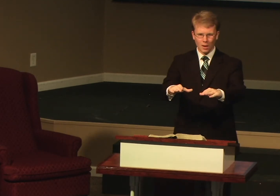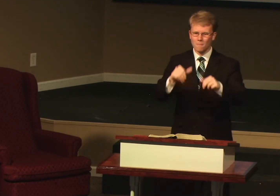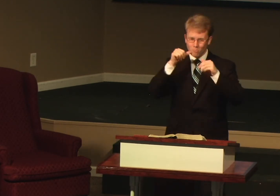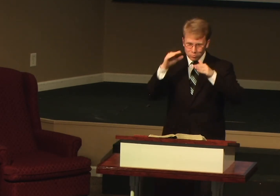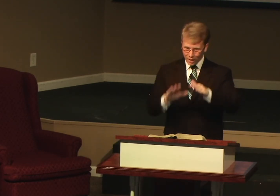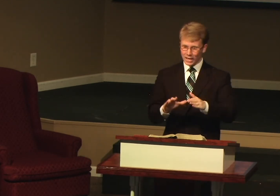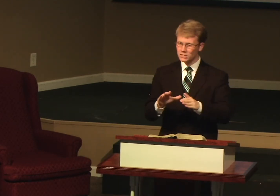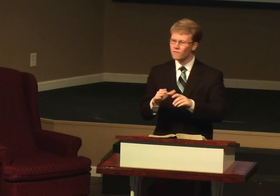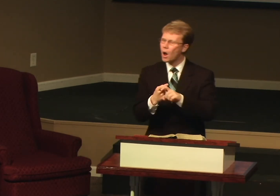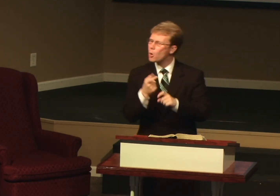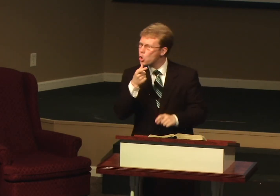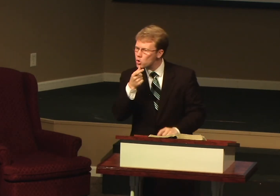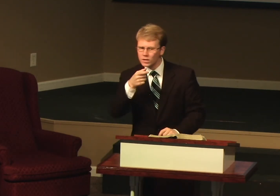God blesses.